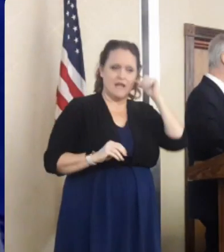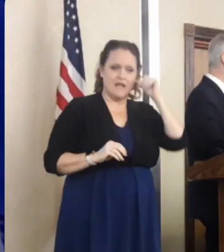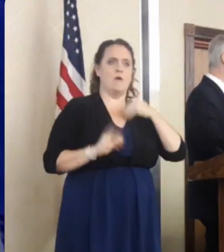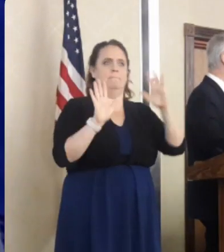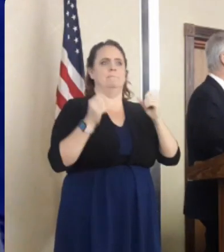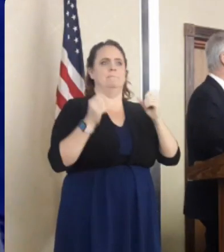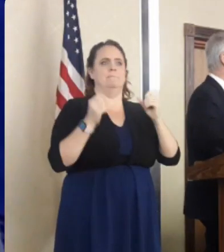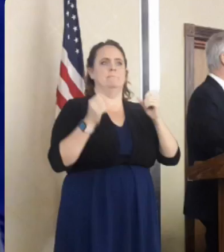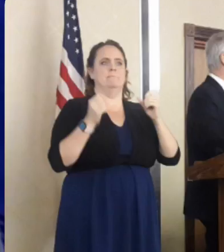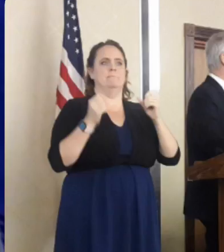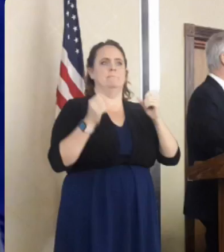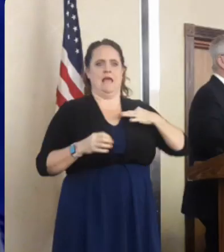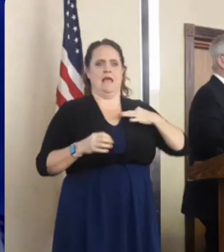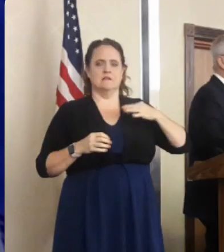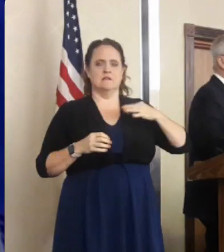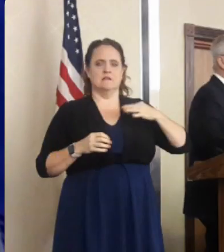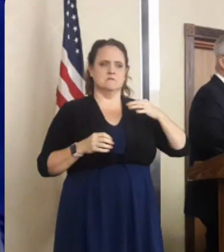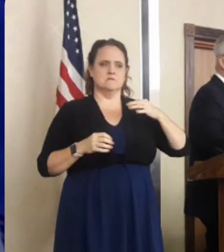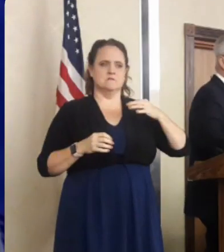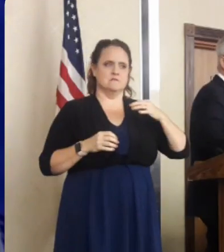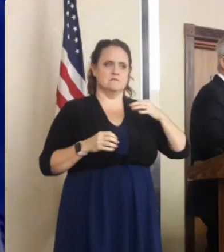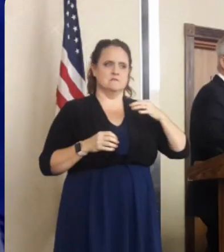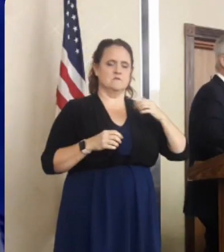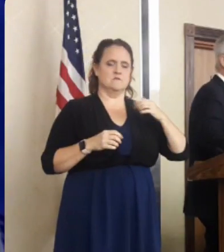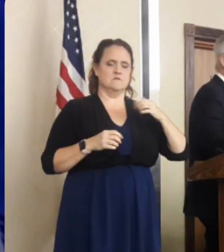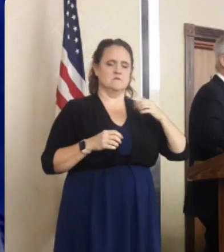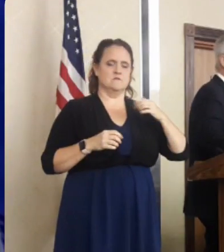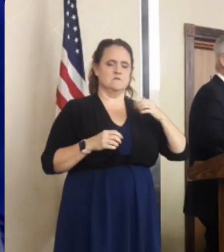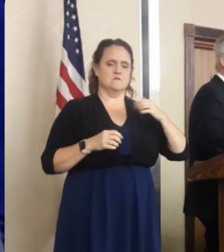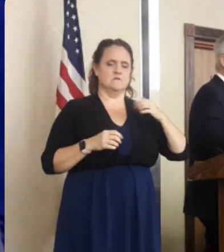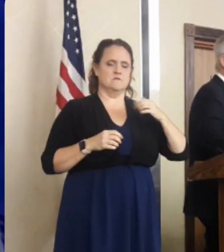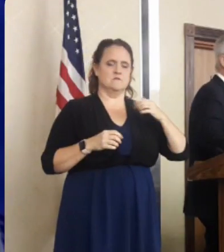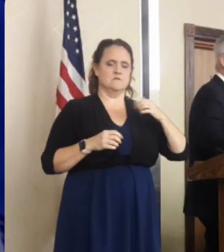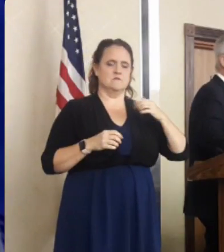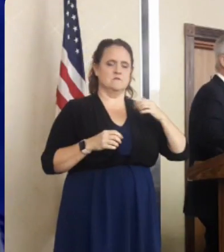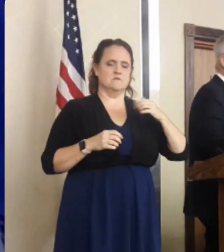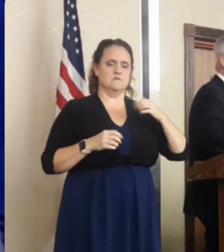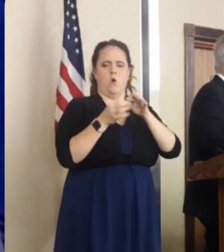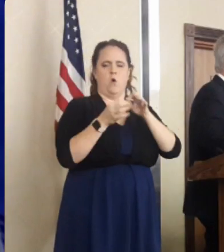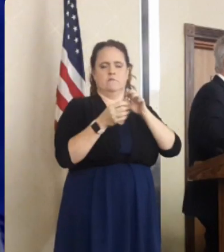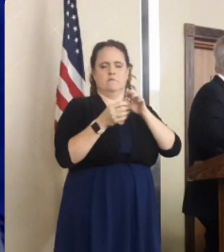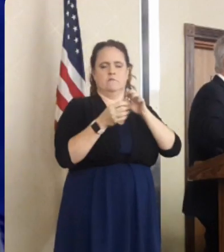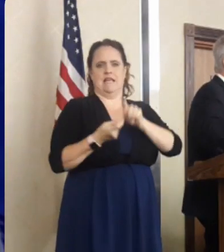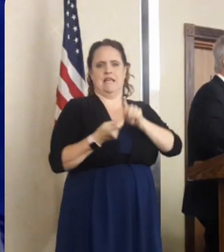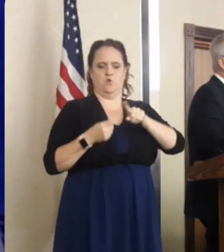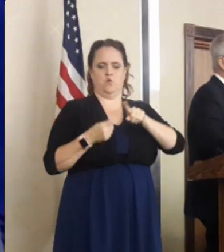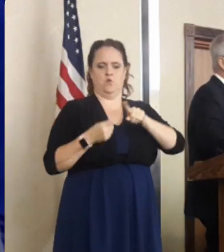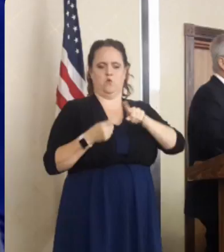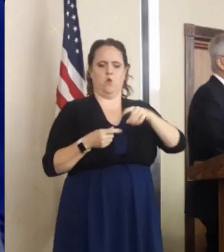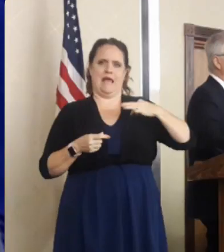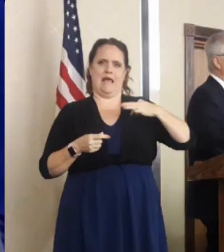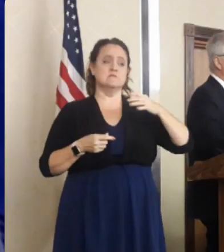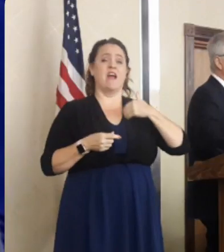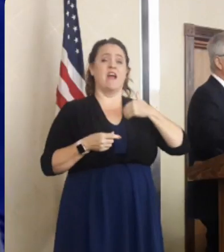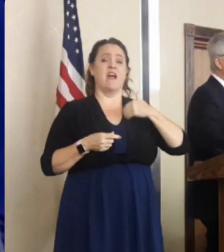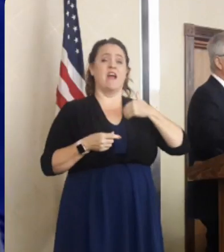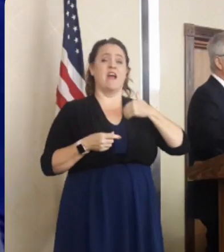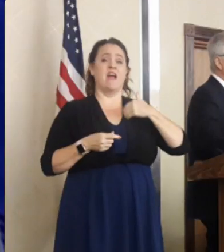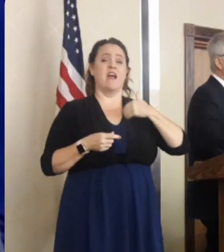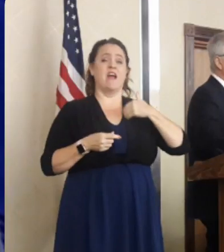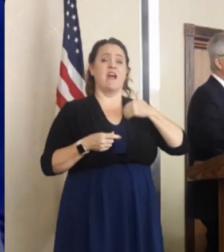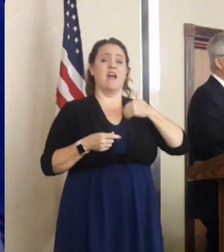We'll be giving details to the candidates this week, so we're not releasing anything today, but we have over 100